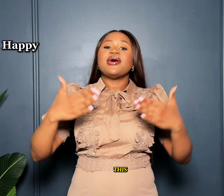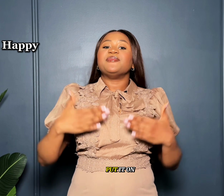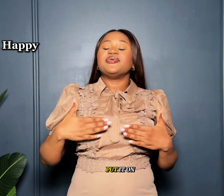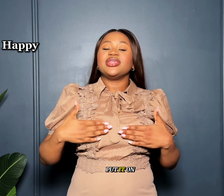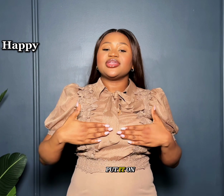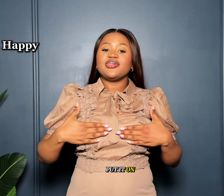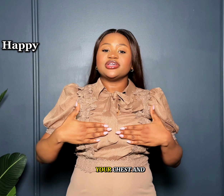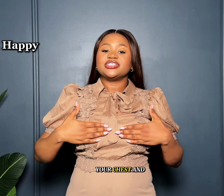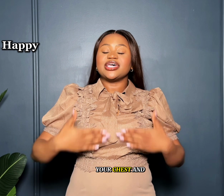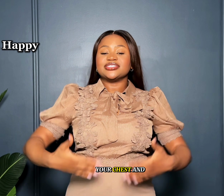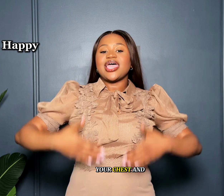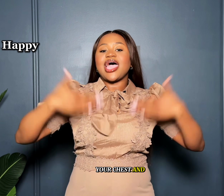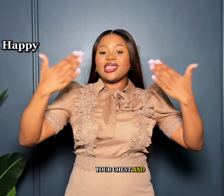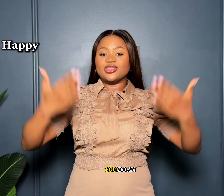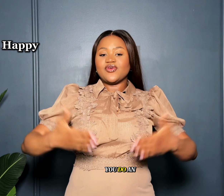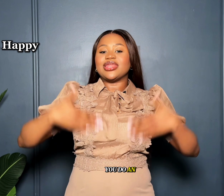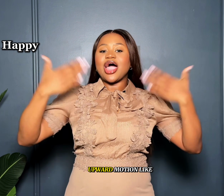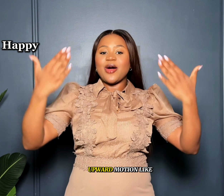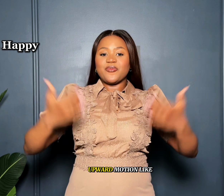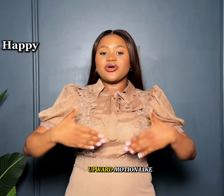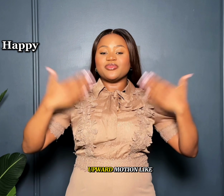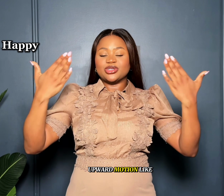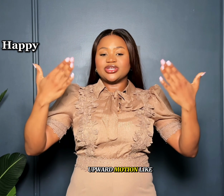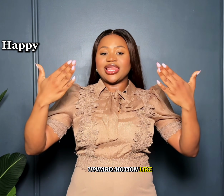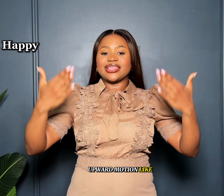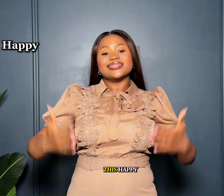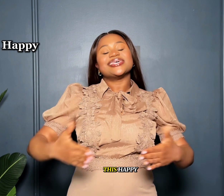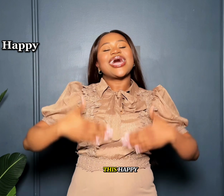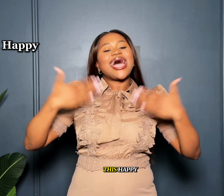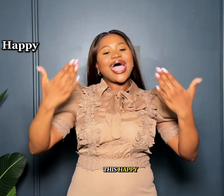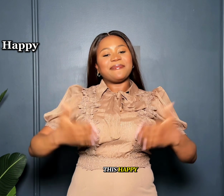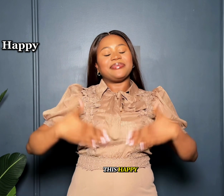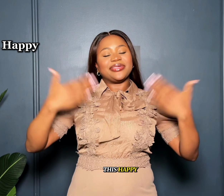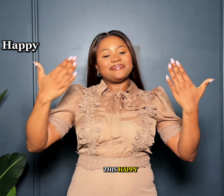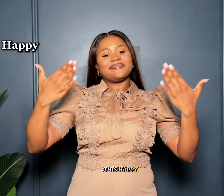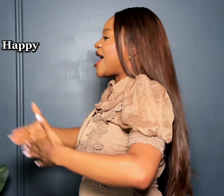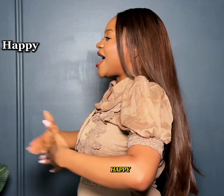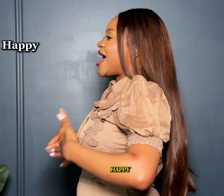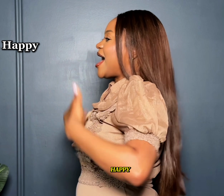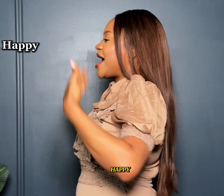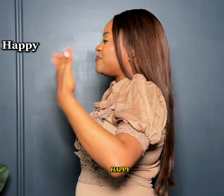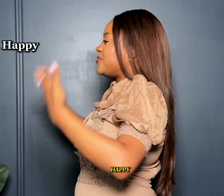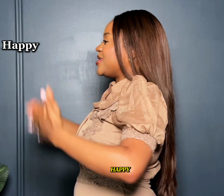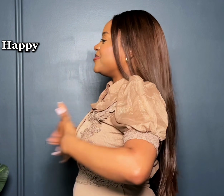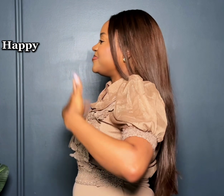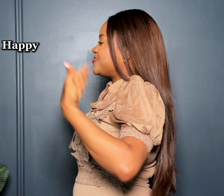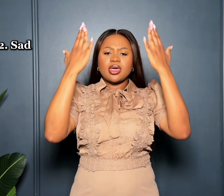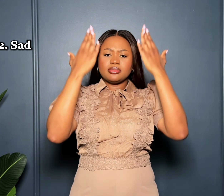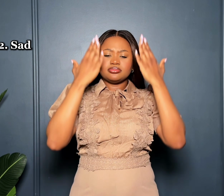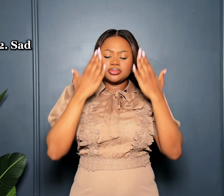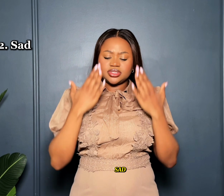put it on your chest, and you do an upward motion like this. Happy. Happy.